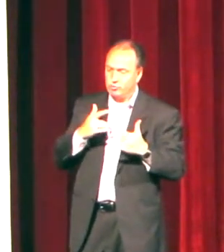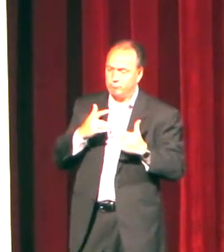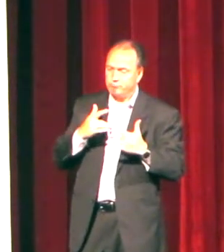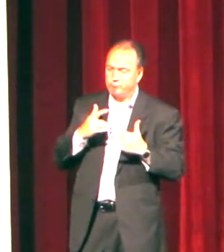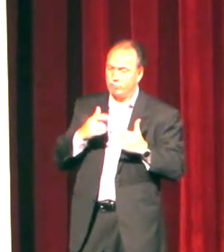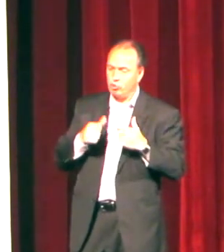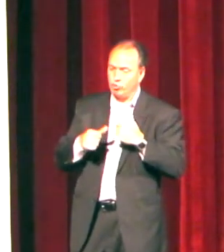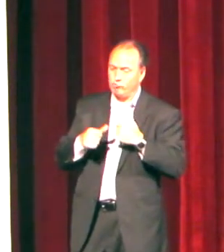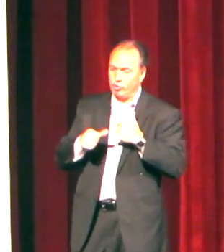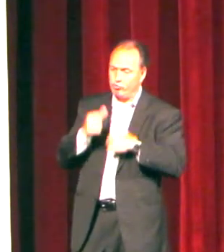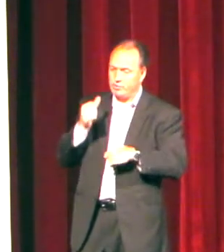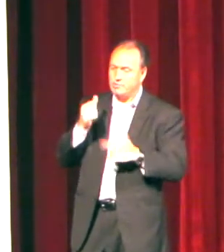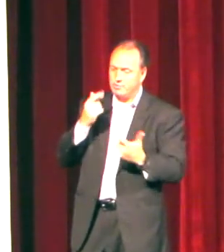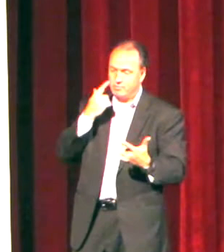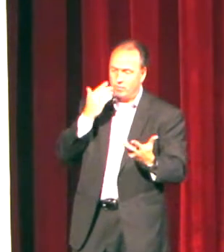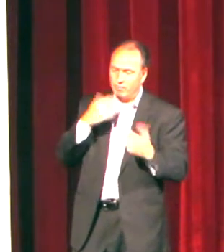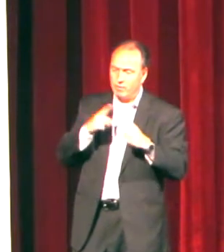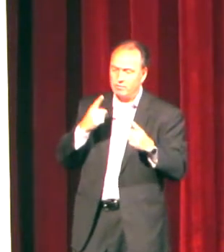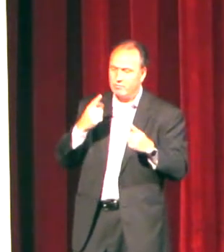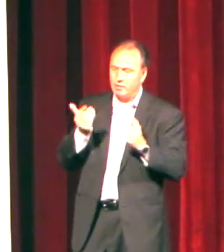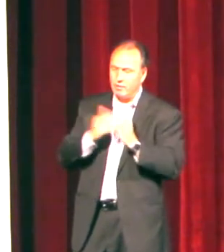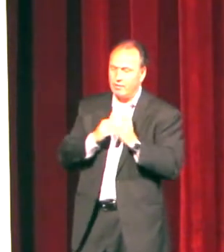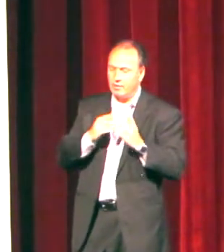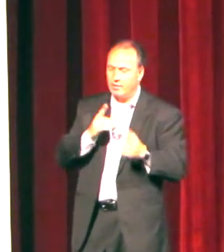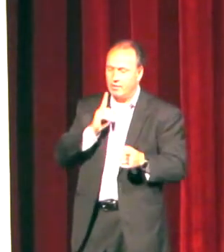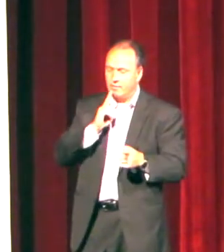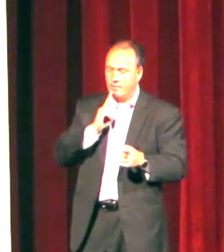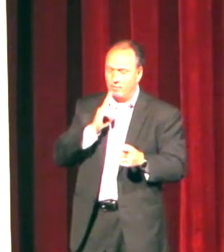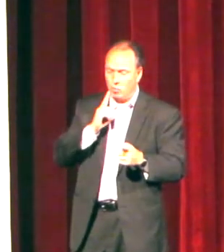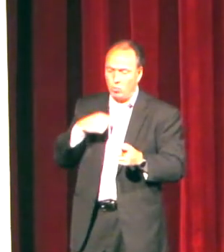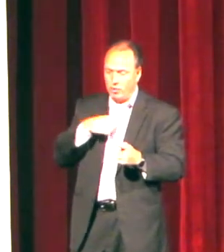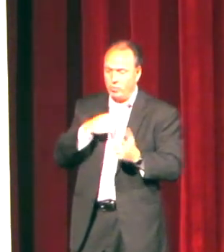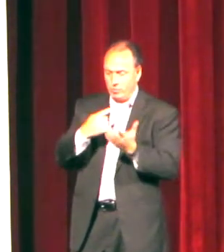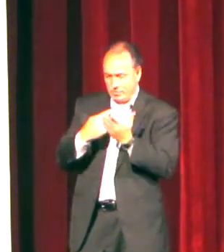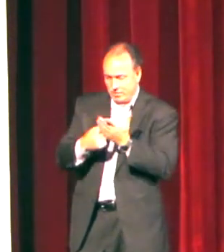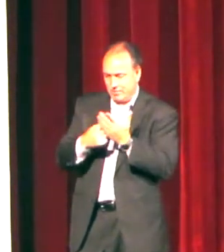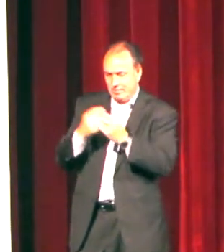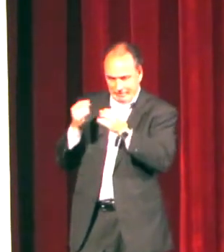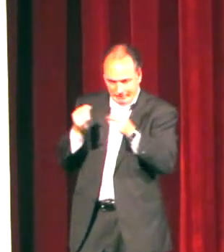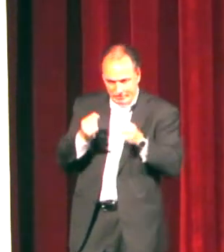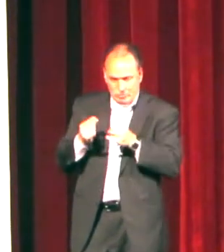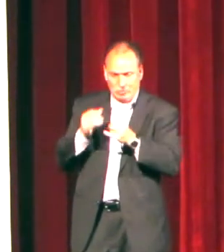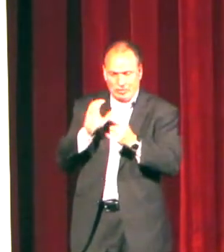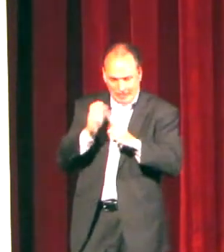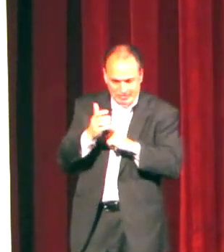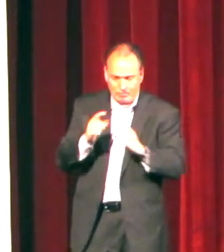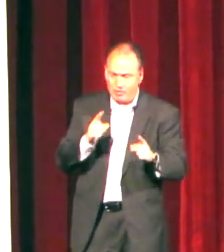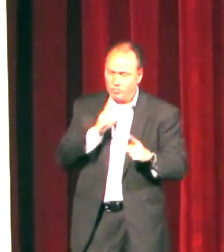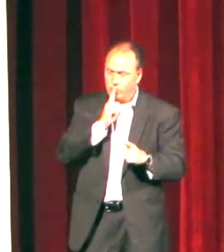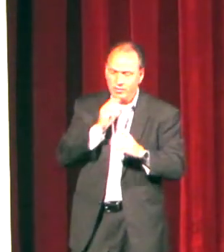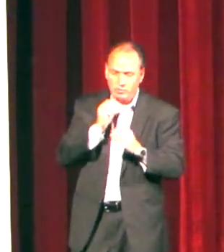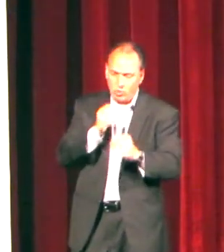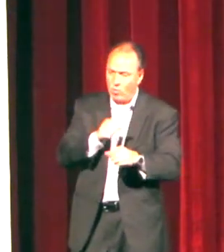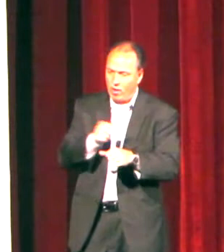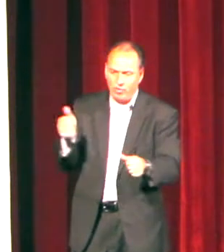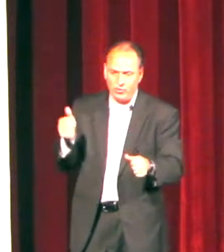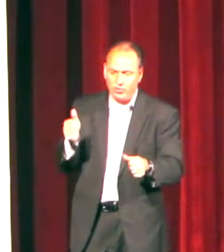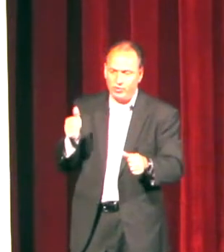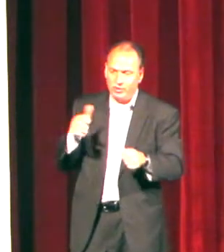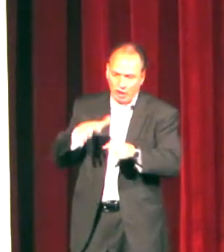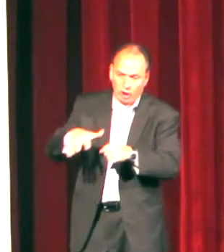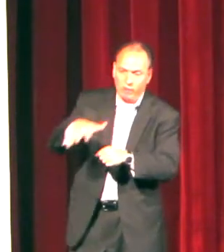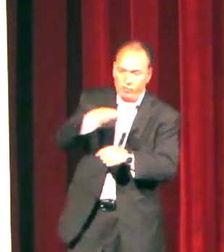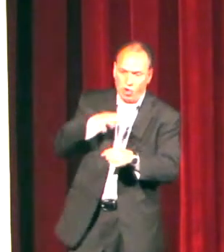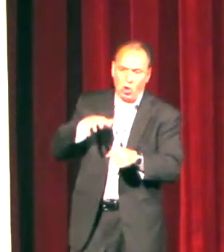security risk. But again, those are addressed case by case. Other than that, there's really no other